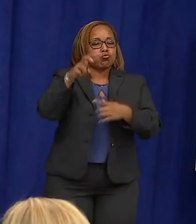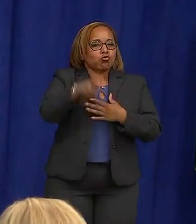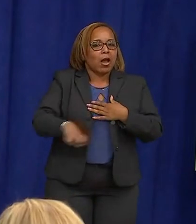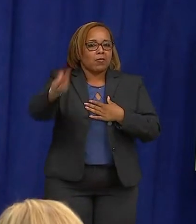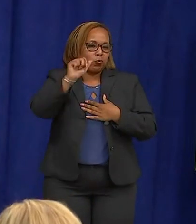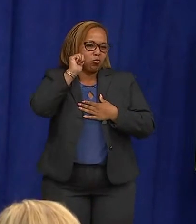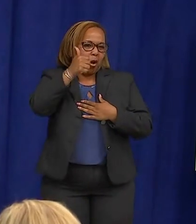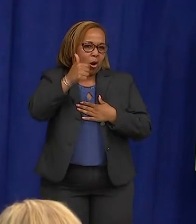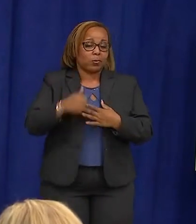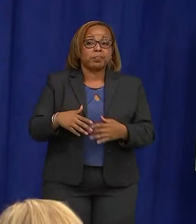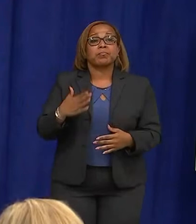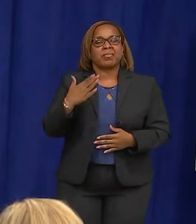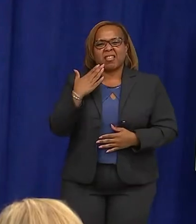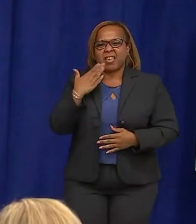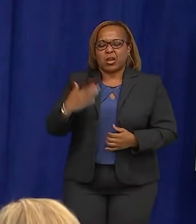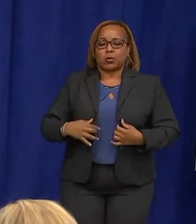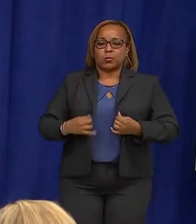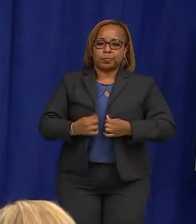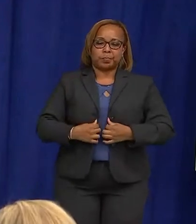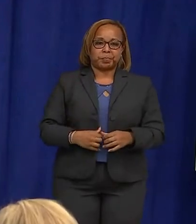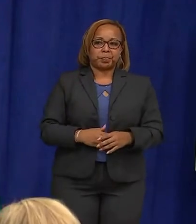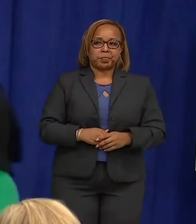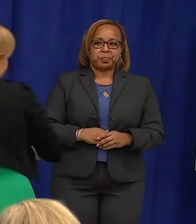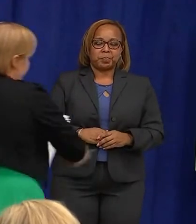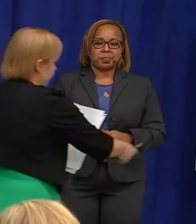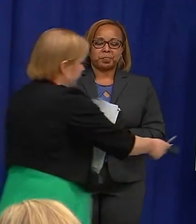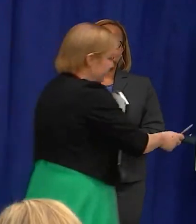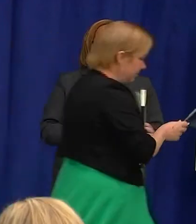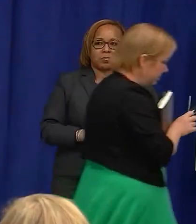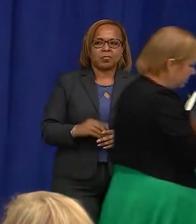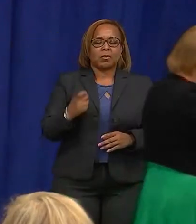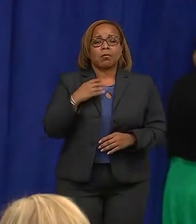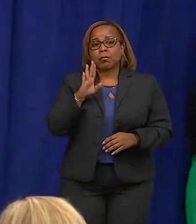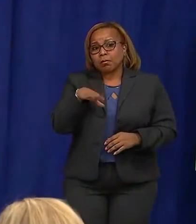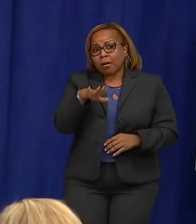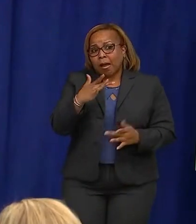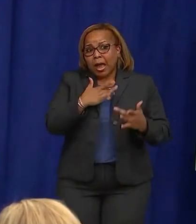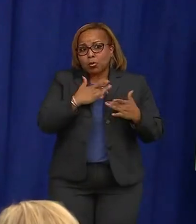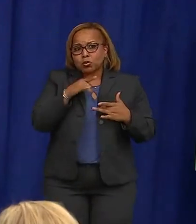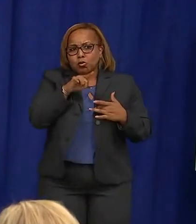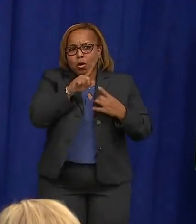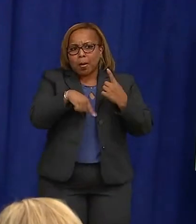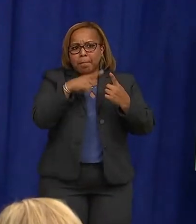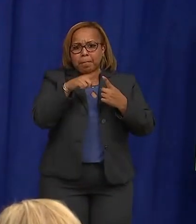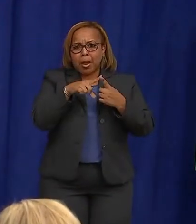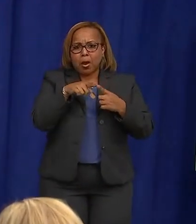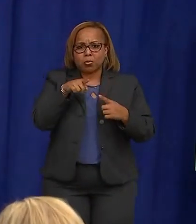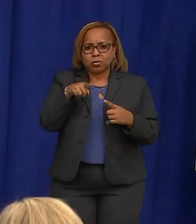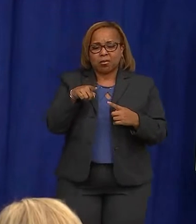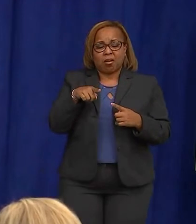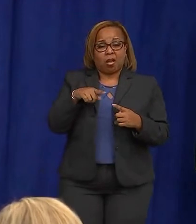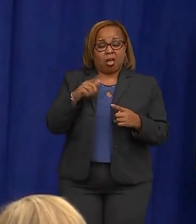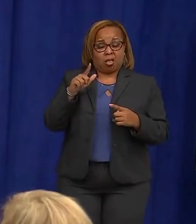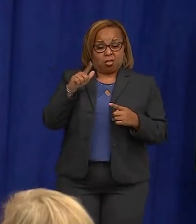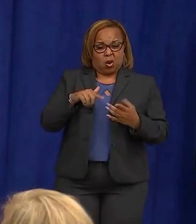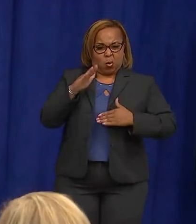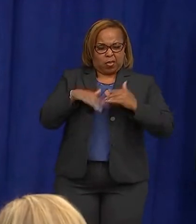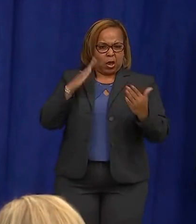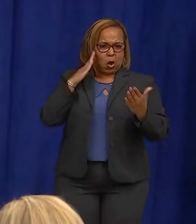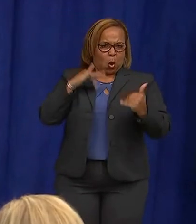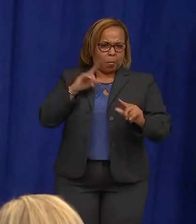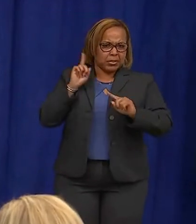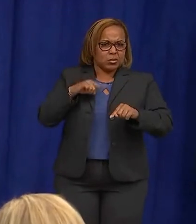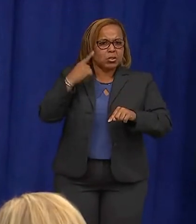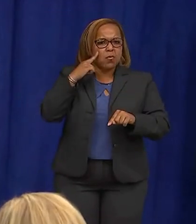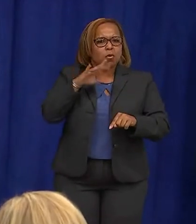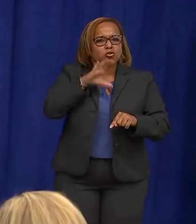tomorrow. Thank you. Mayor, from Craig Delamore, how concerned are you about the lower than hoped attendance for the